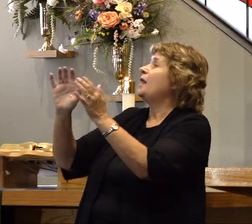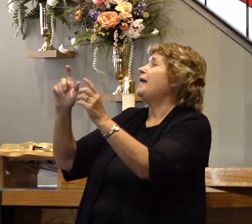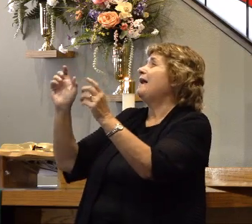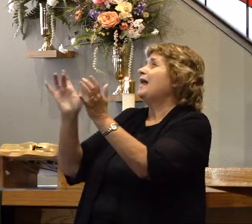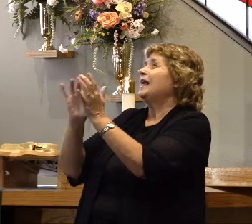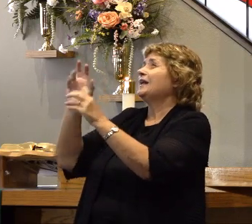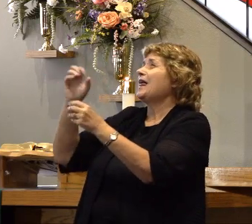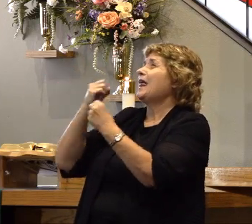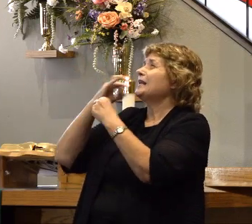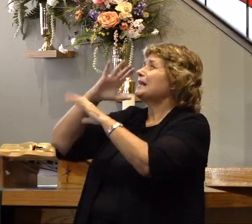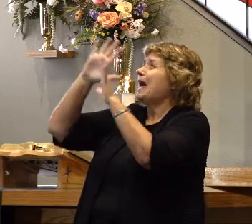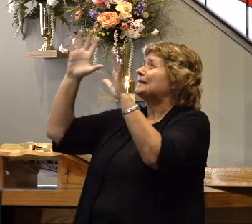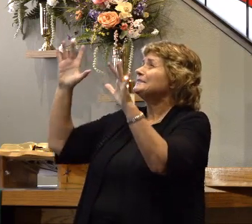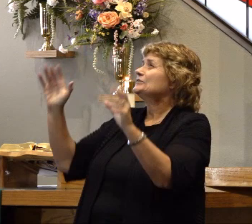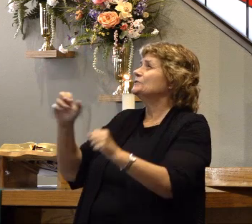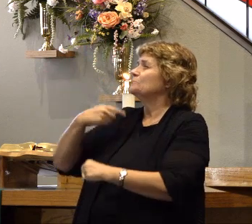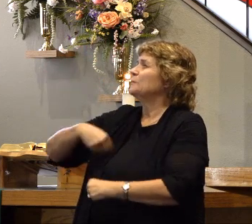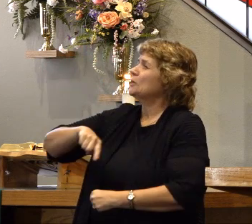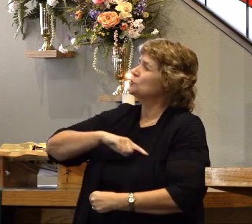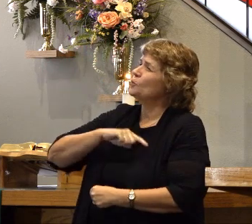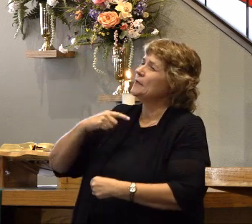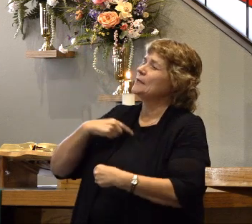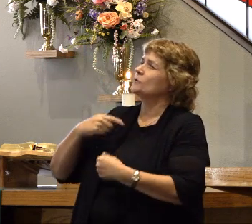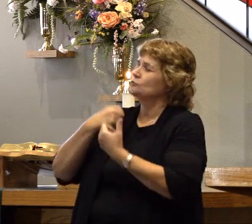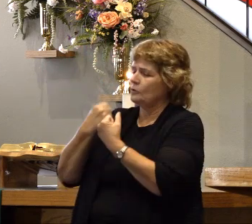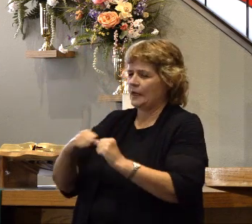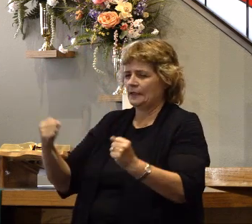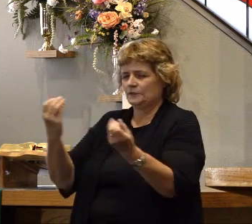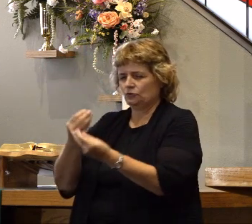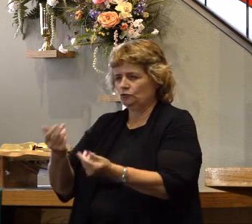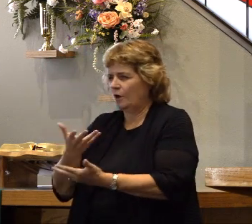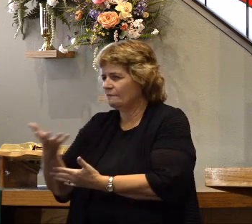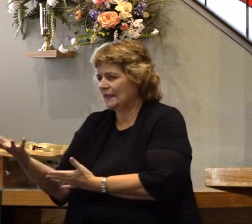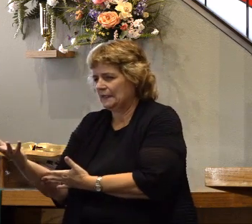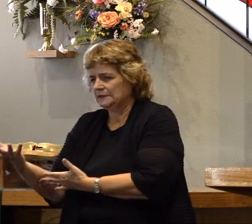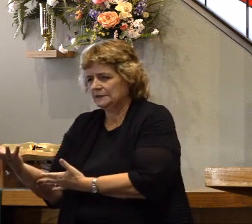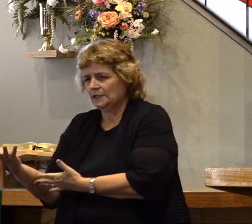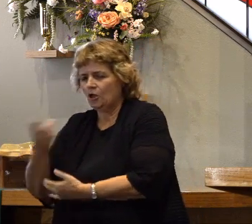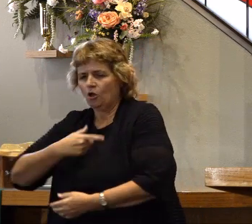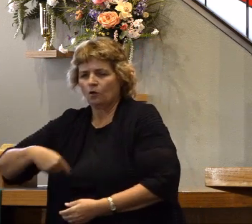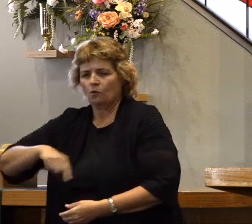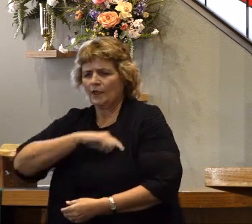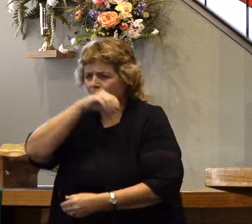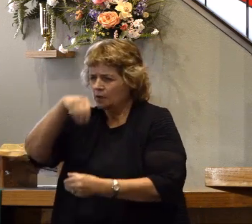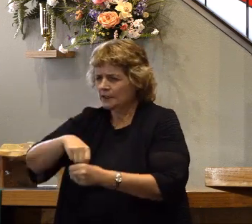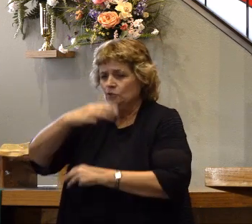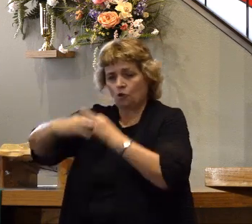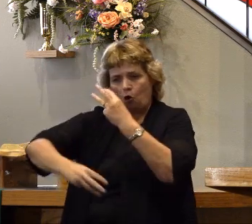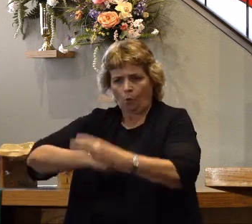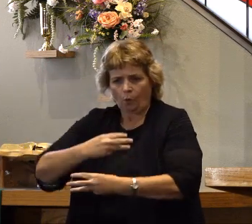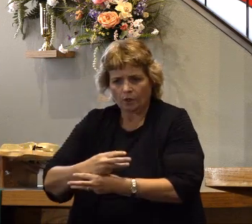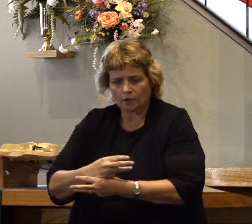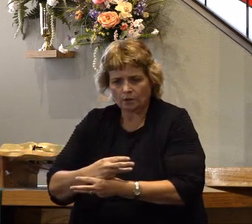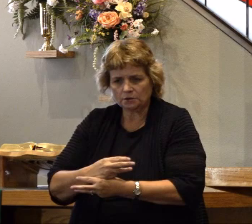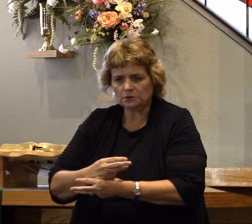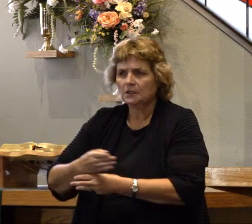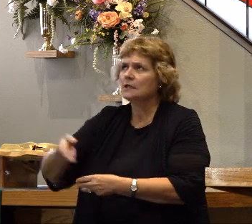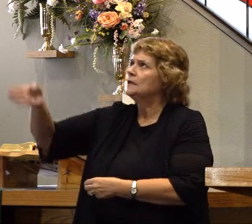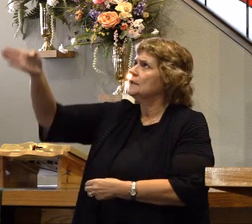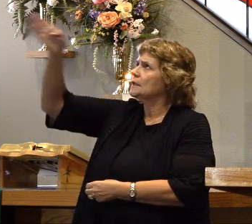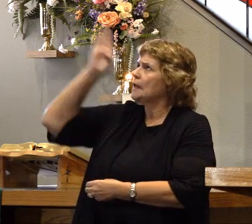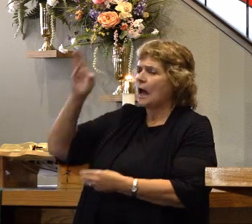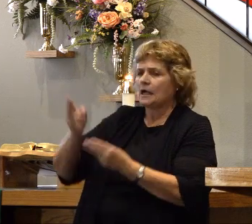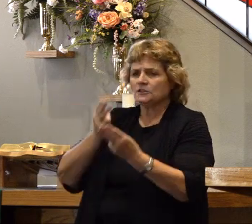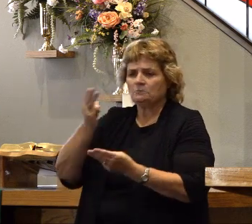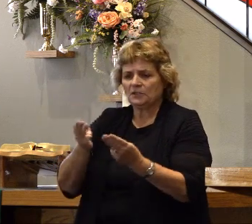reconciliation. As we are in the world, engaged in the ministry that God has given us, we need